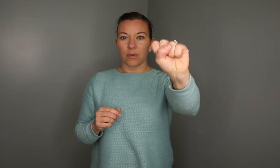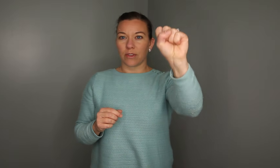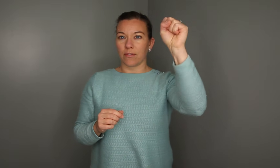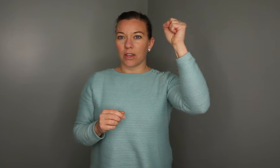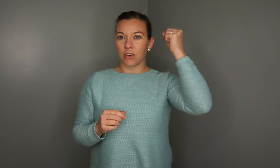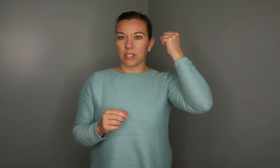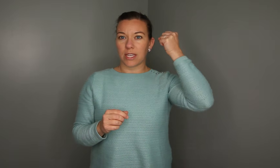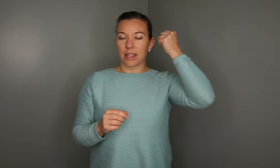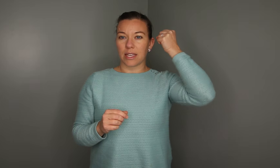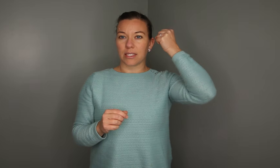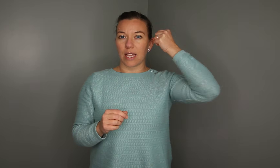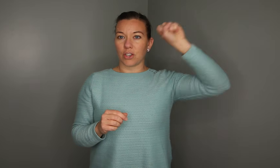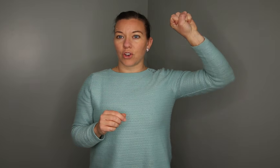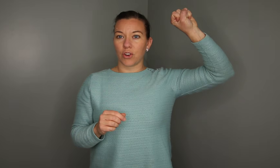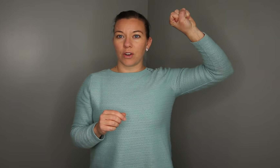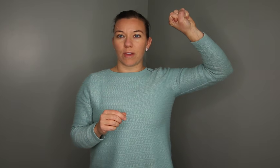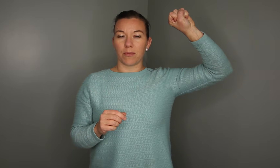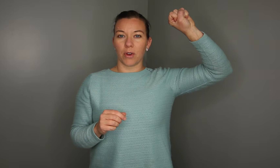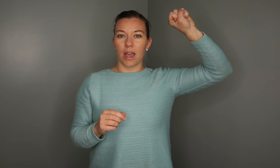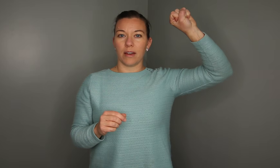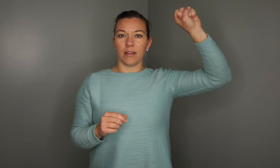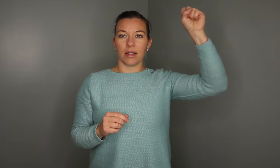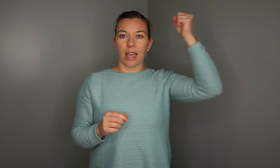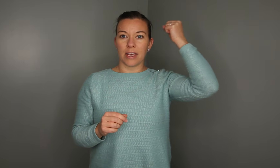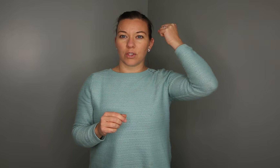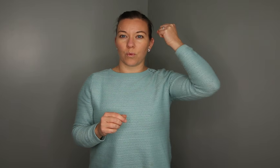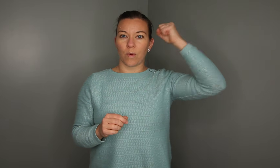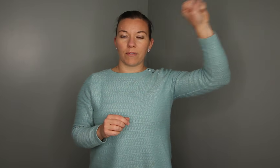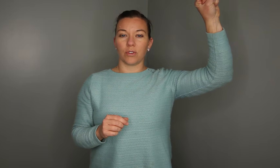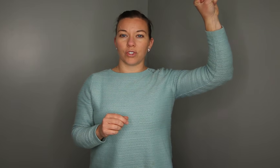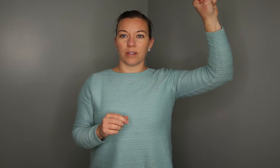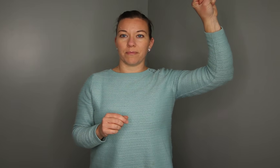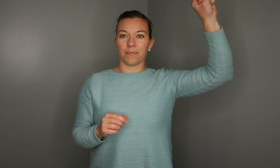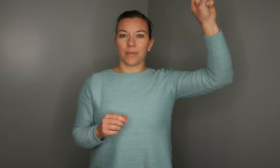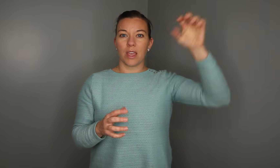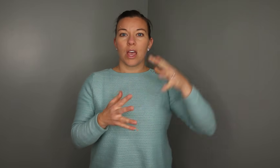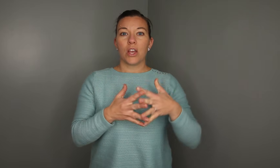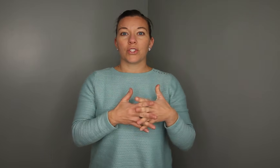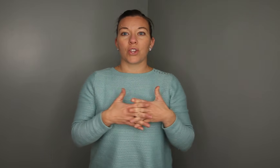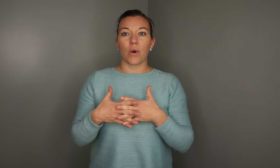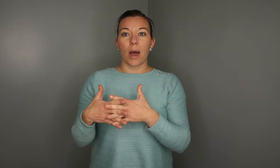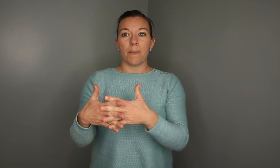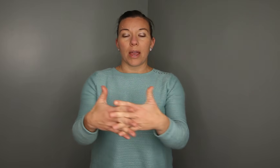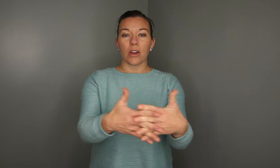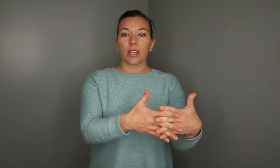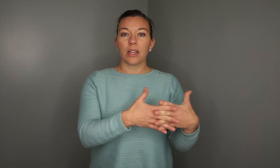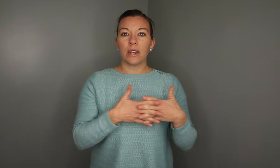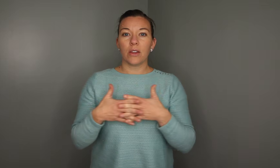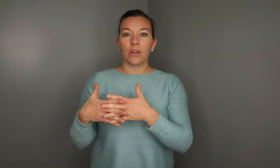your finger just like this and turn it away from your head. Okay, so revolution. So American